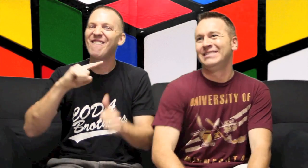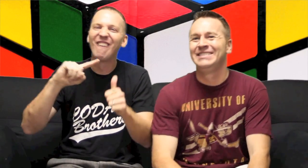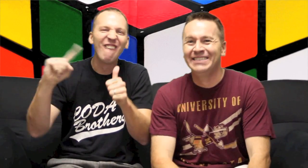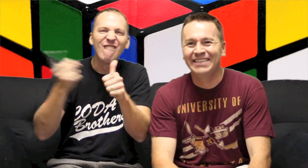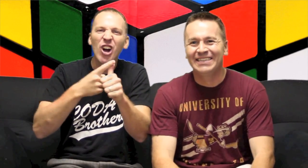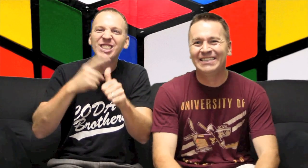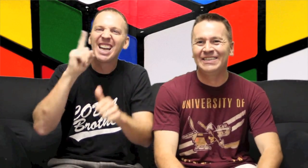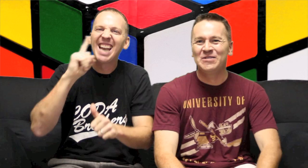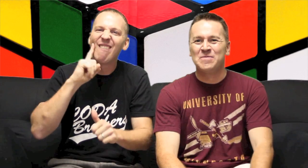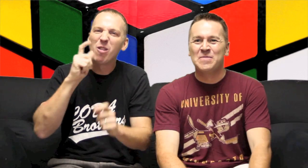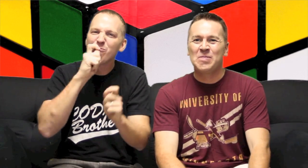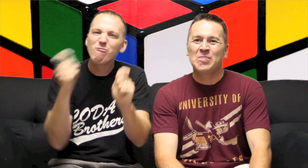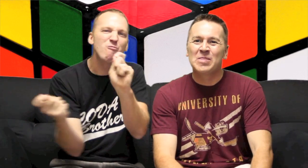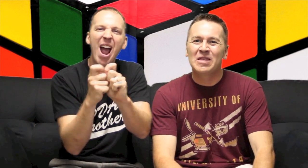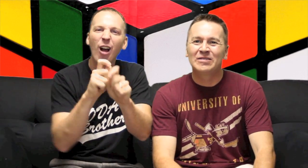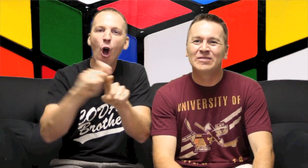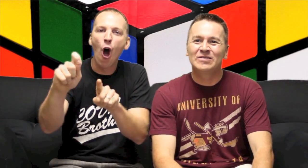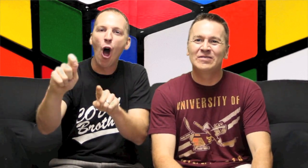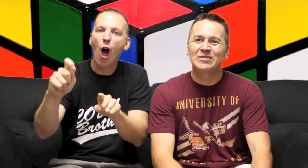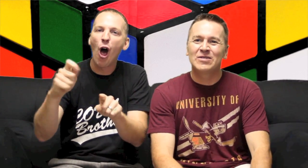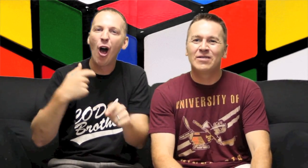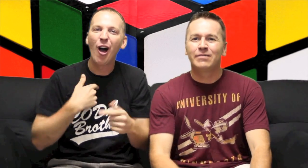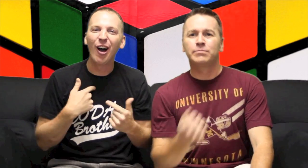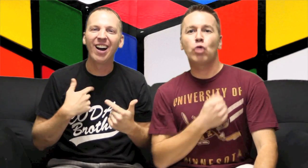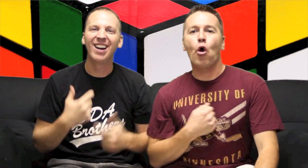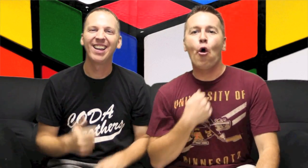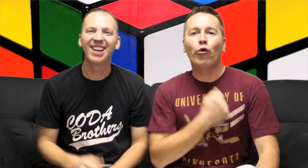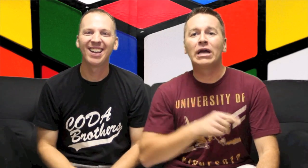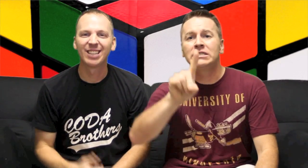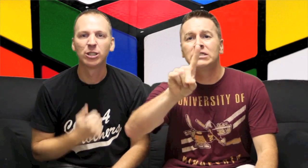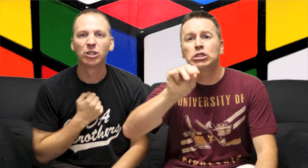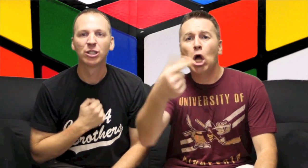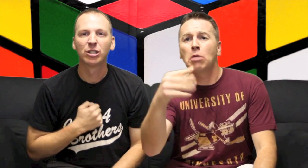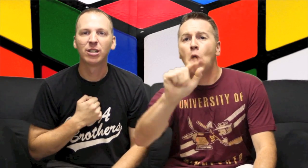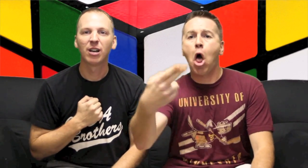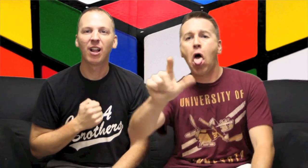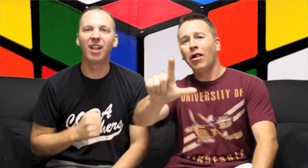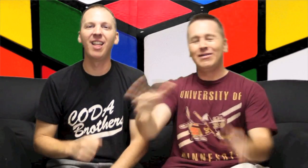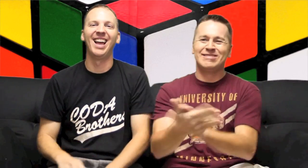GA2SKSK. Yeah, we were the first deaf prankers, prank calls. So sorry, Doug Ball.